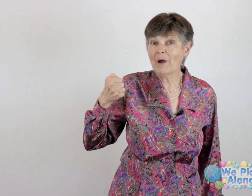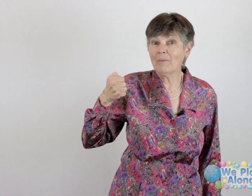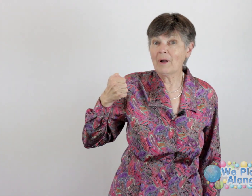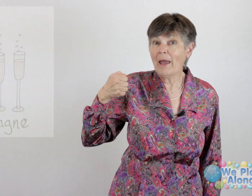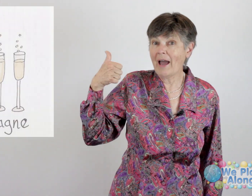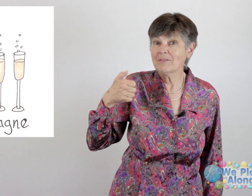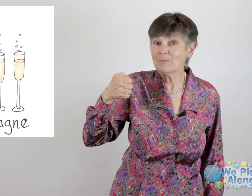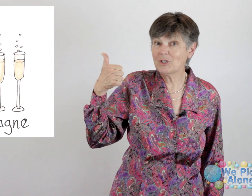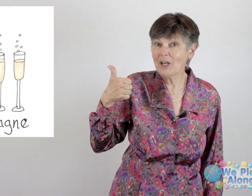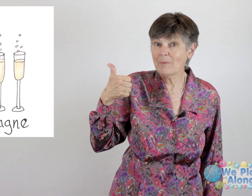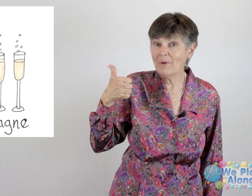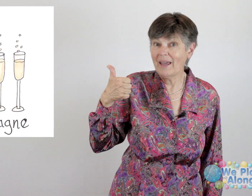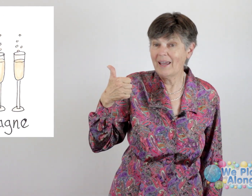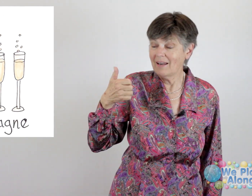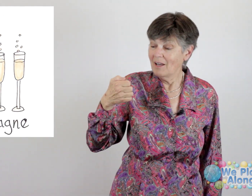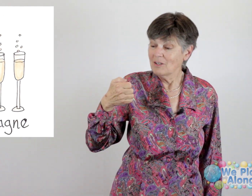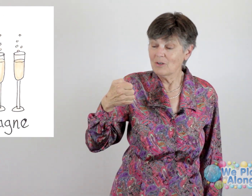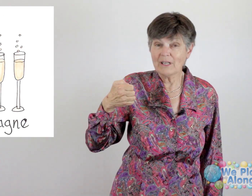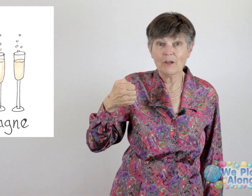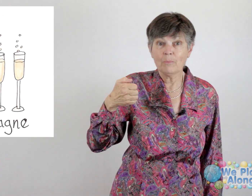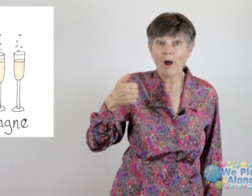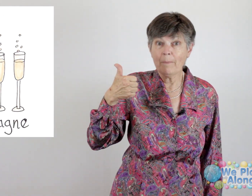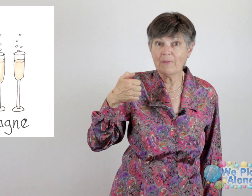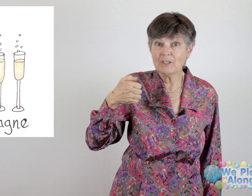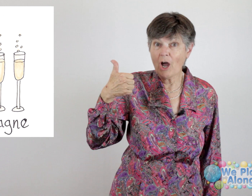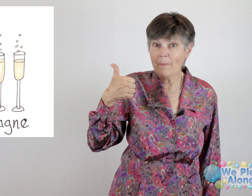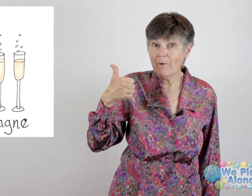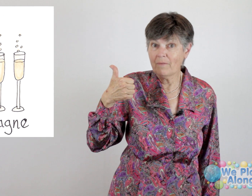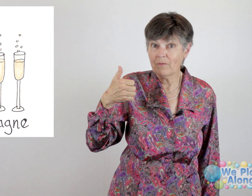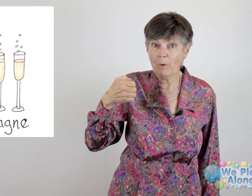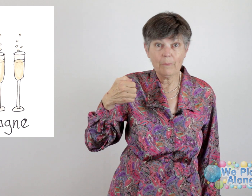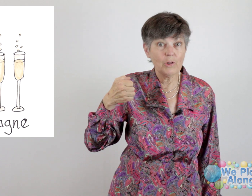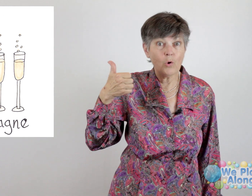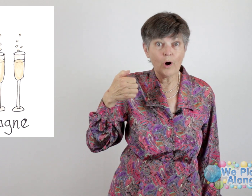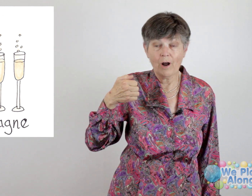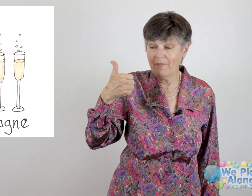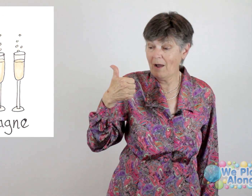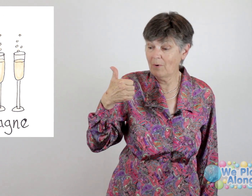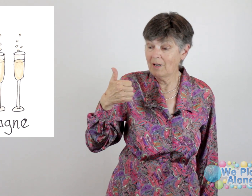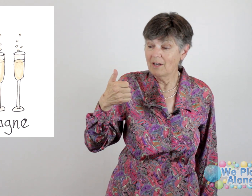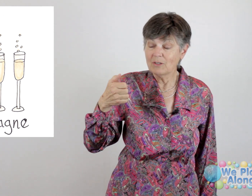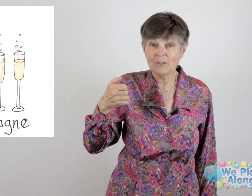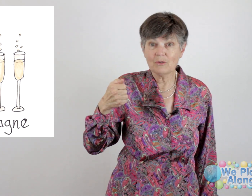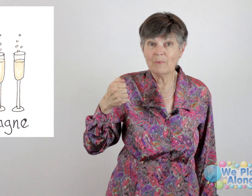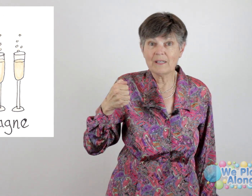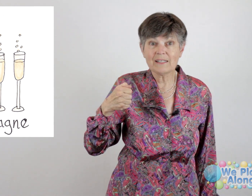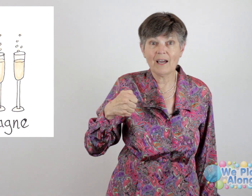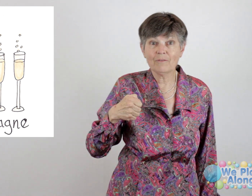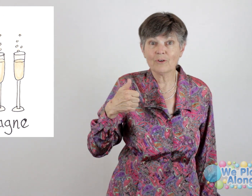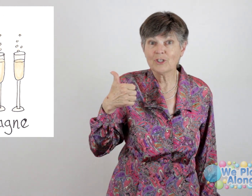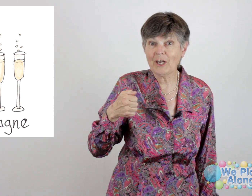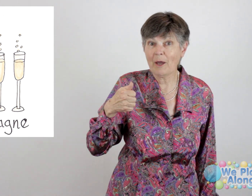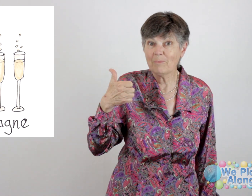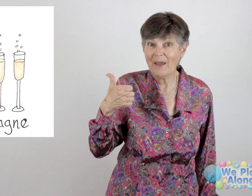might want to have some champagne. So it's like you're popping the top up, popping the cork on that one. So this would be the sign for